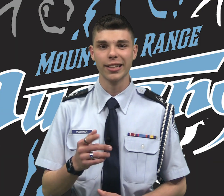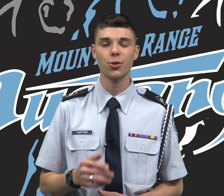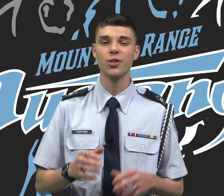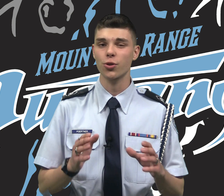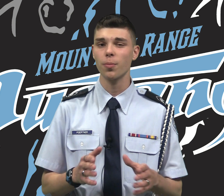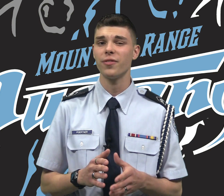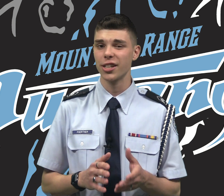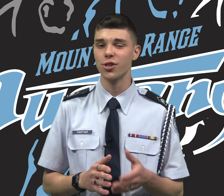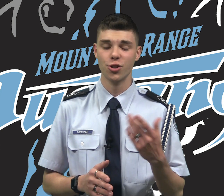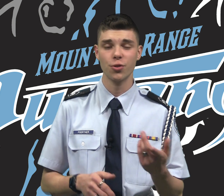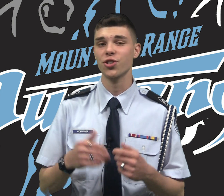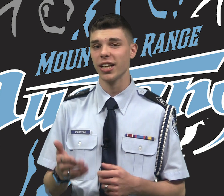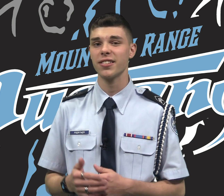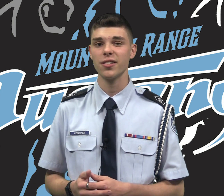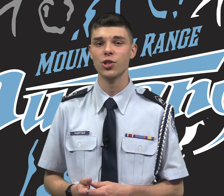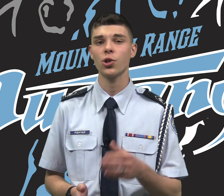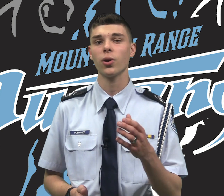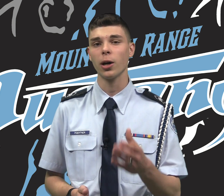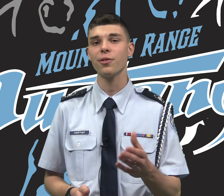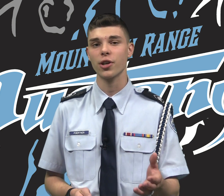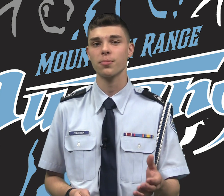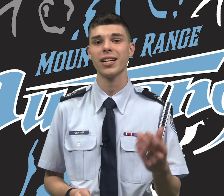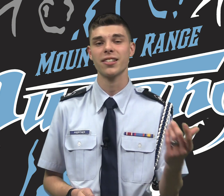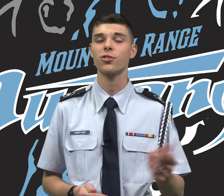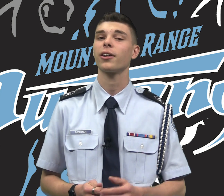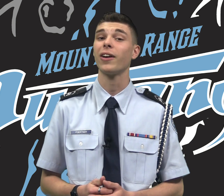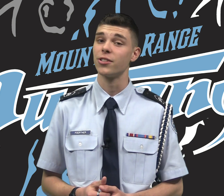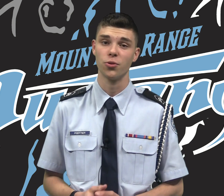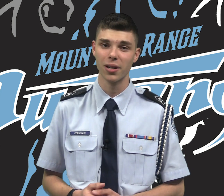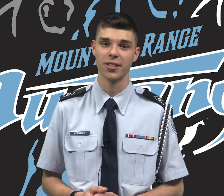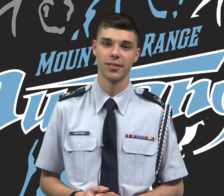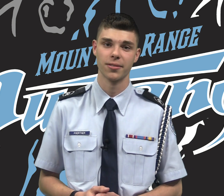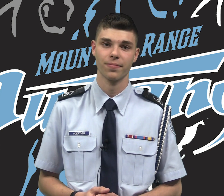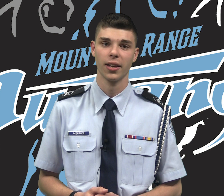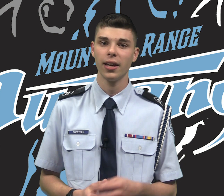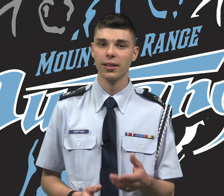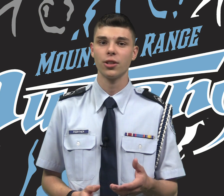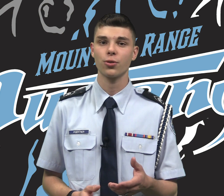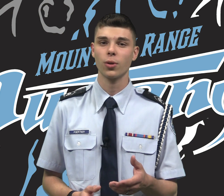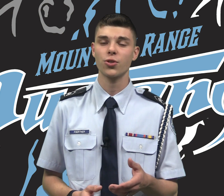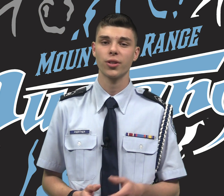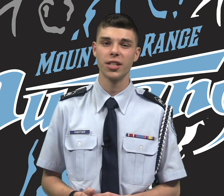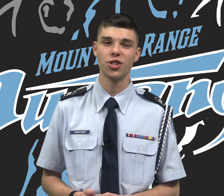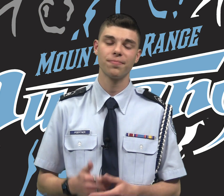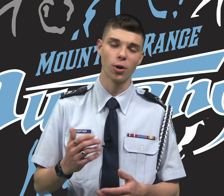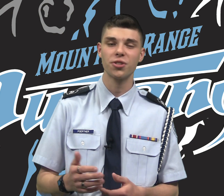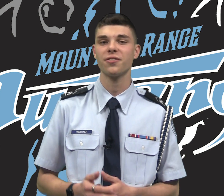Crew is a group of next year's juniors and seniors who will help the freshmen as they start out as new Mustangs. Link Crew runs orientation, hosts events